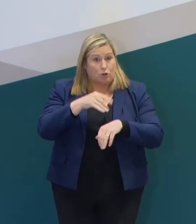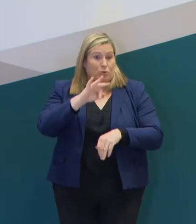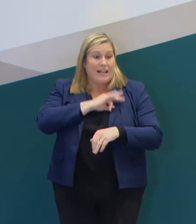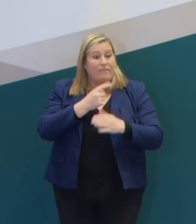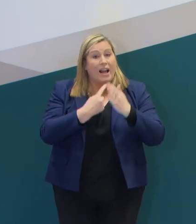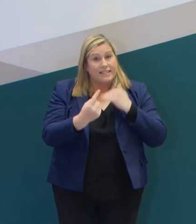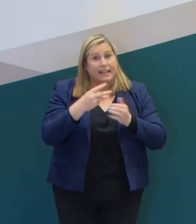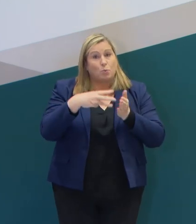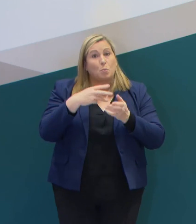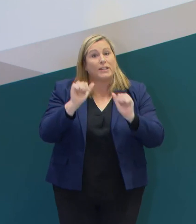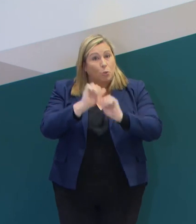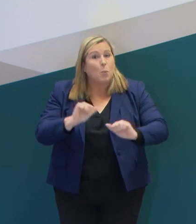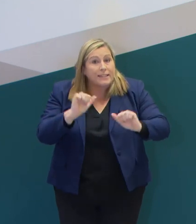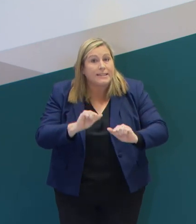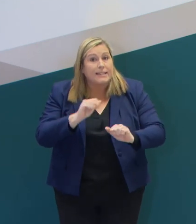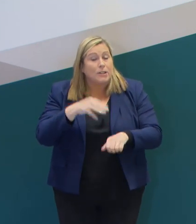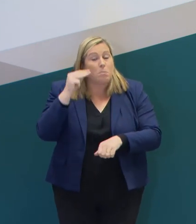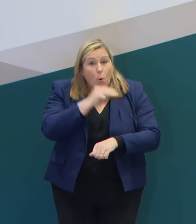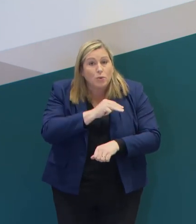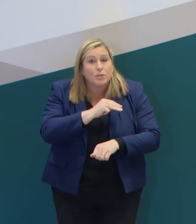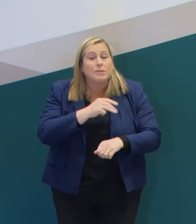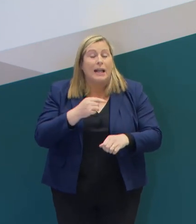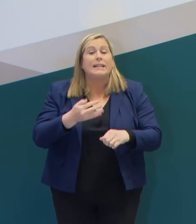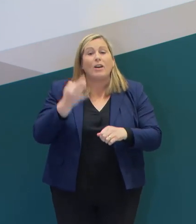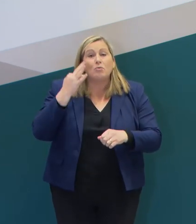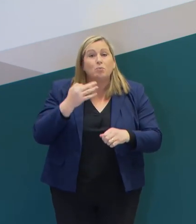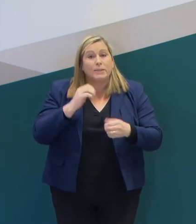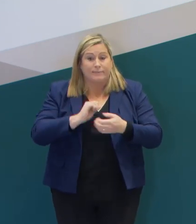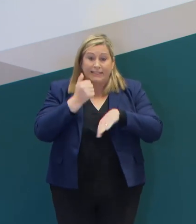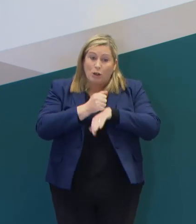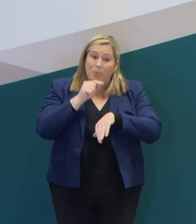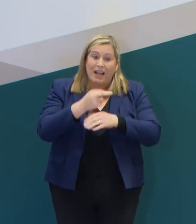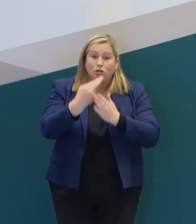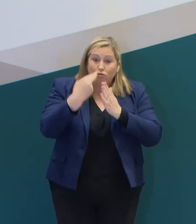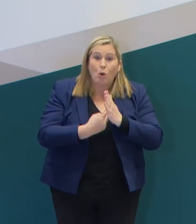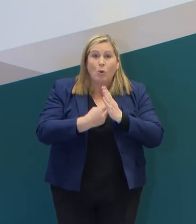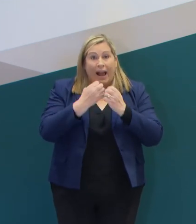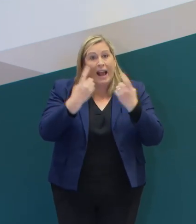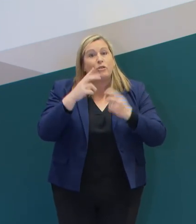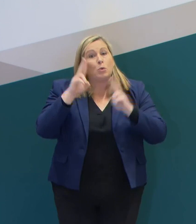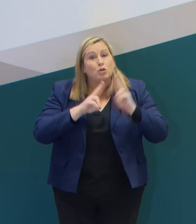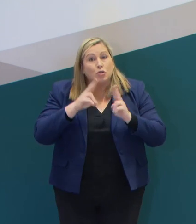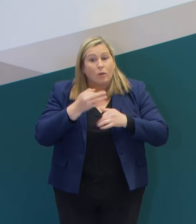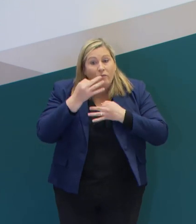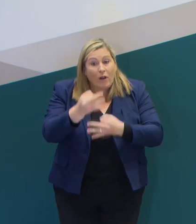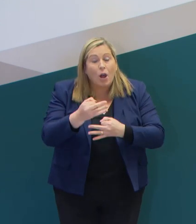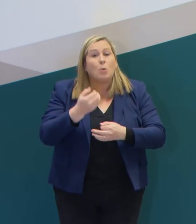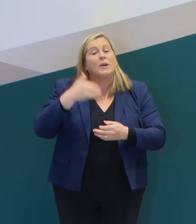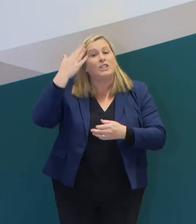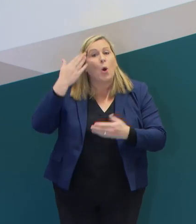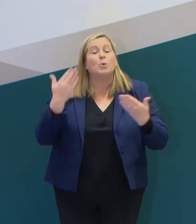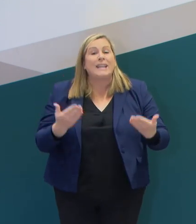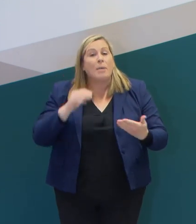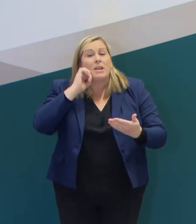wait. And if we put that measure in place, we know now, because of the number of contacts per case we're